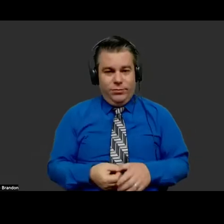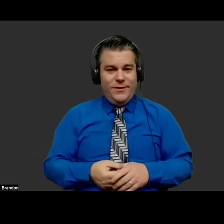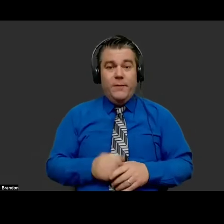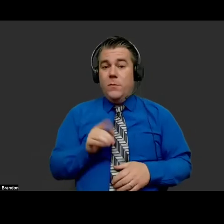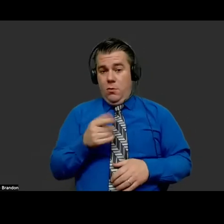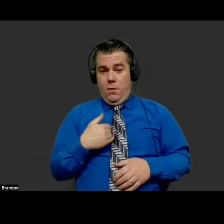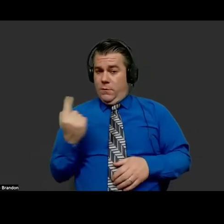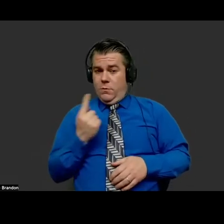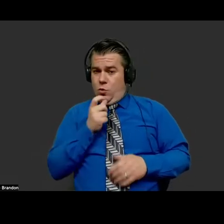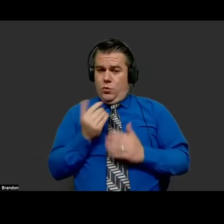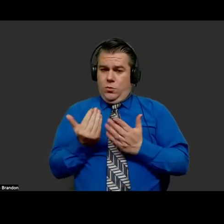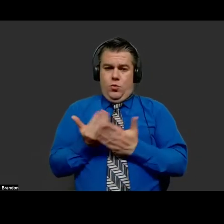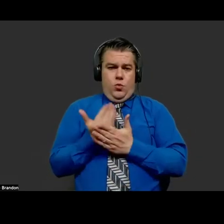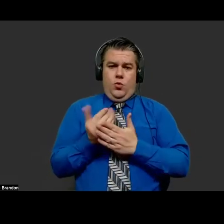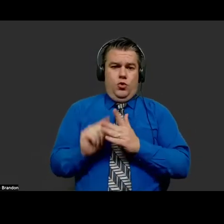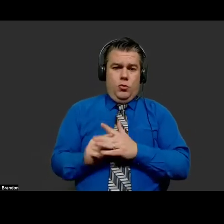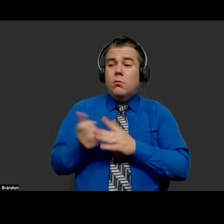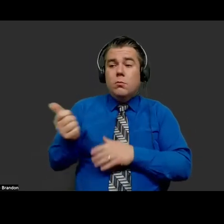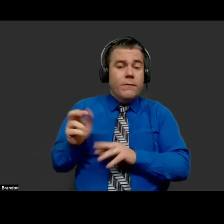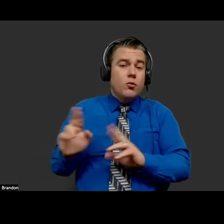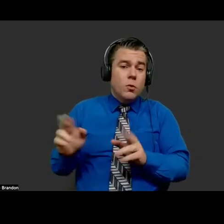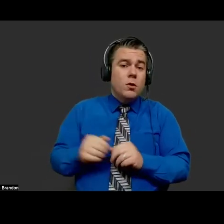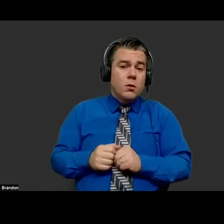getting started, they're ready, and give